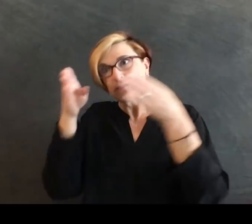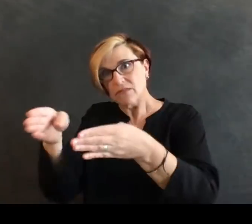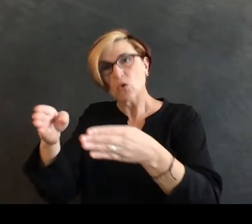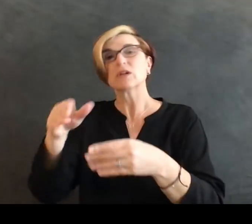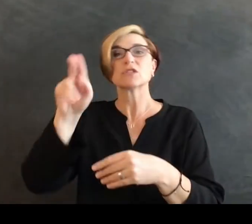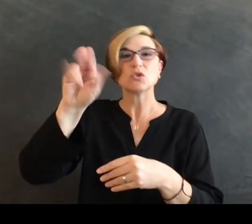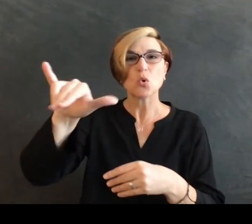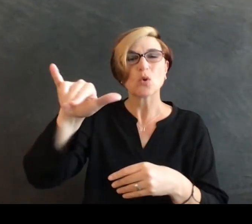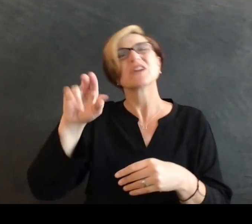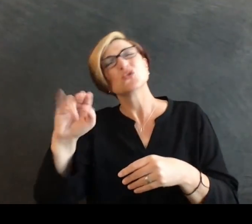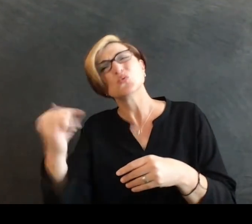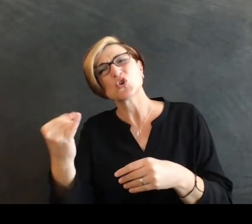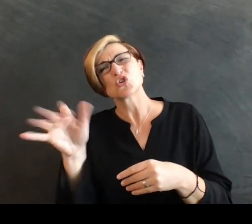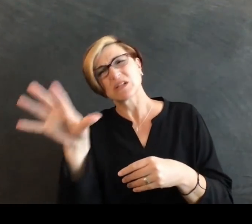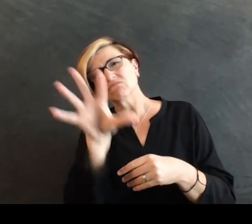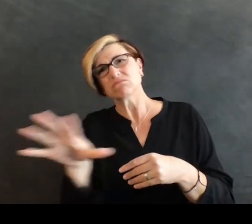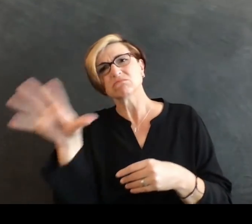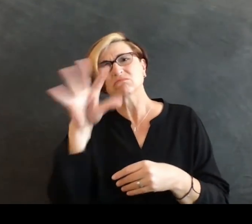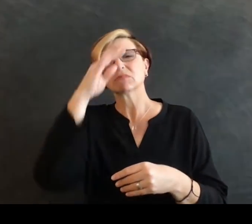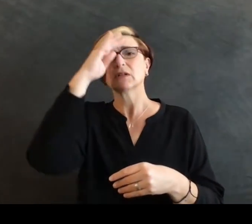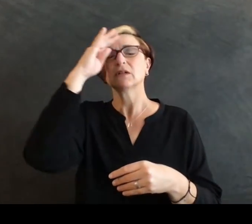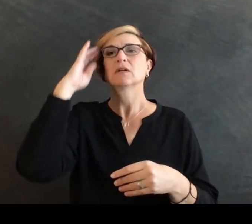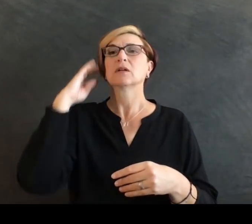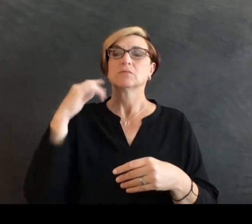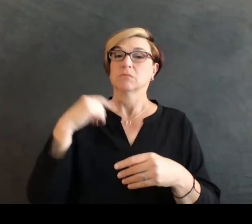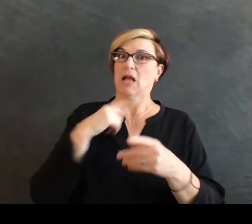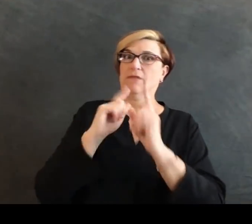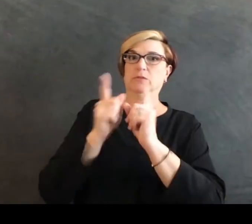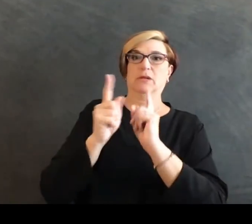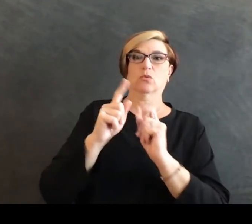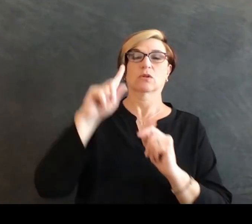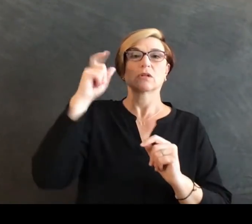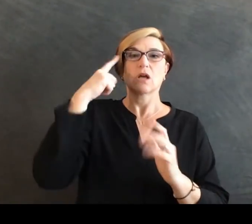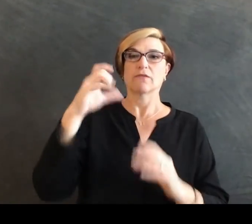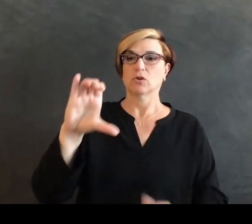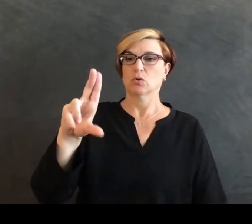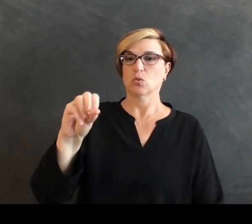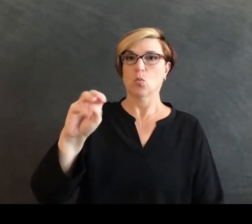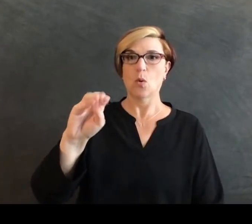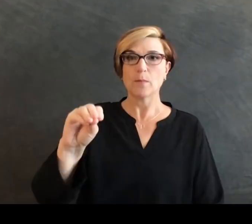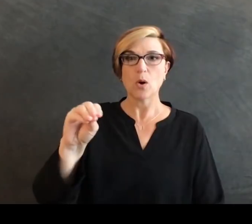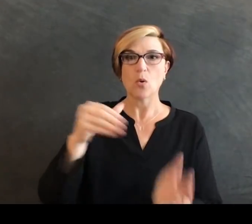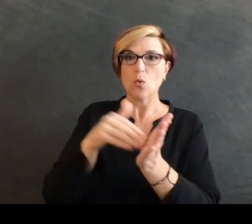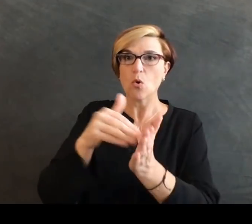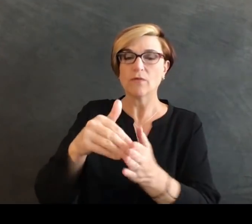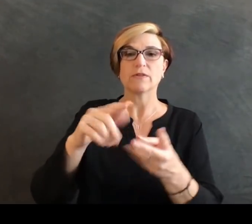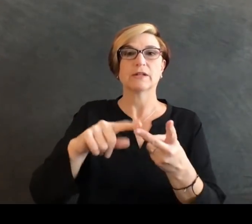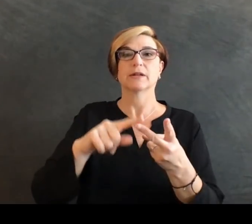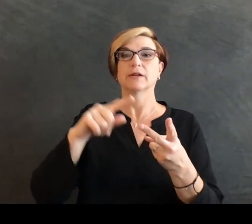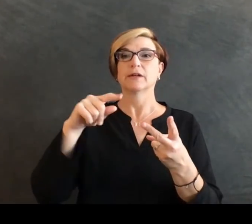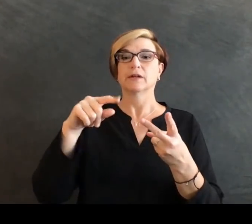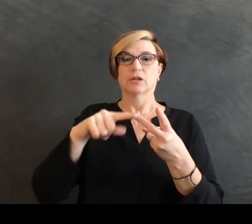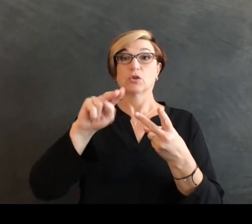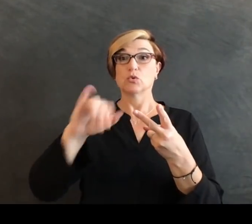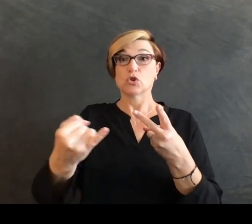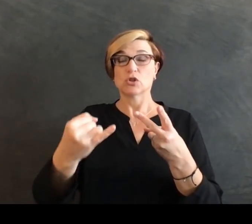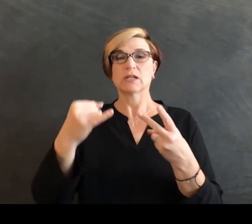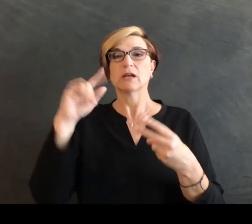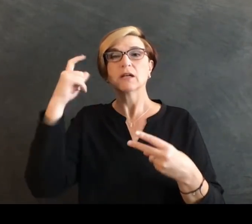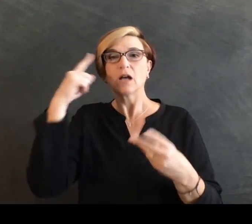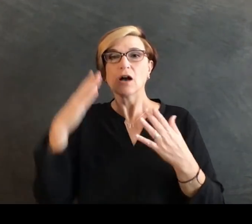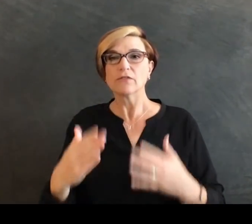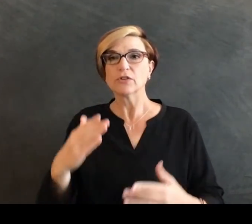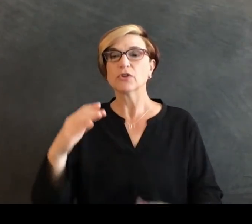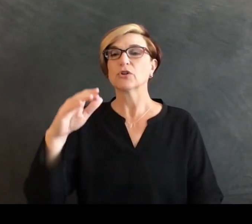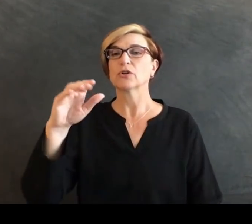with Governor Cuomo a lot. Spoke with Governor Murphy a lot in New Jersey. And